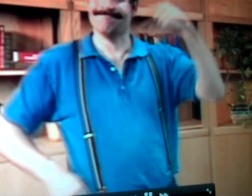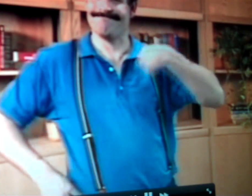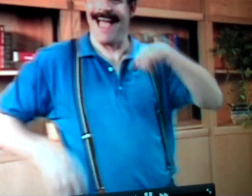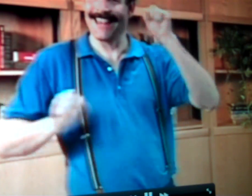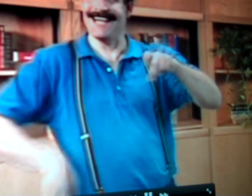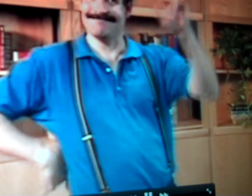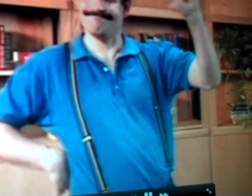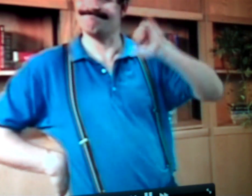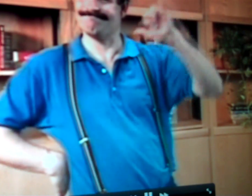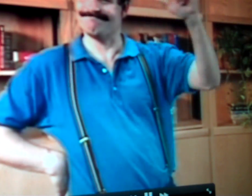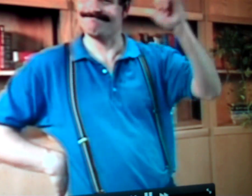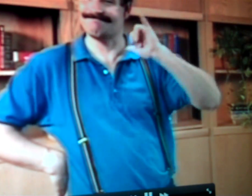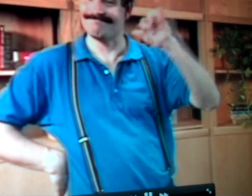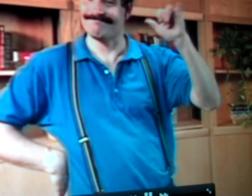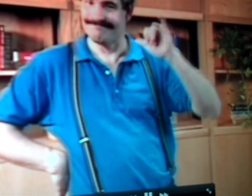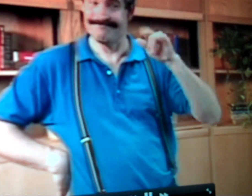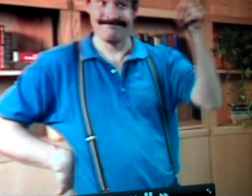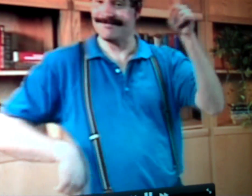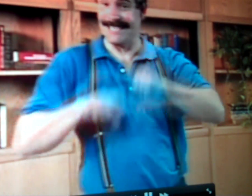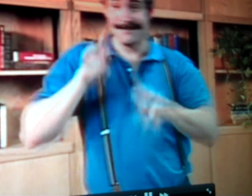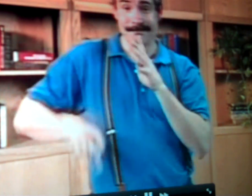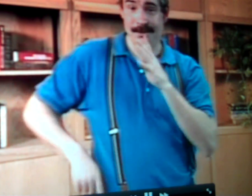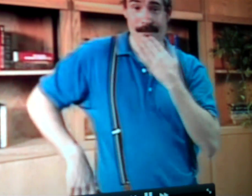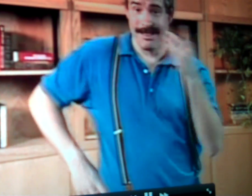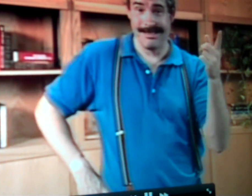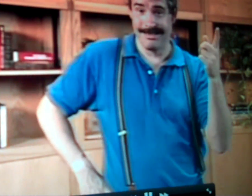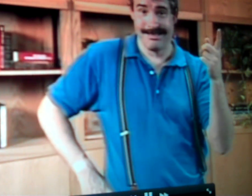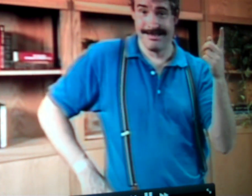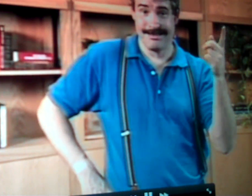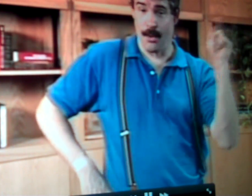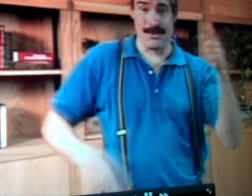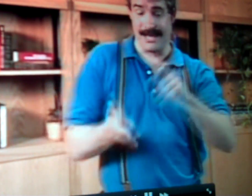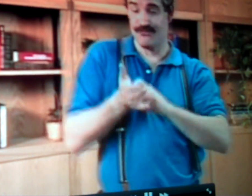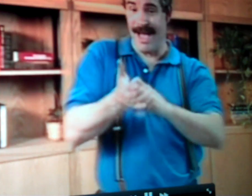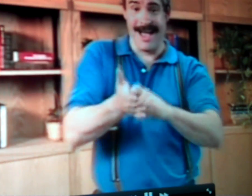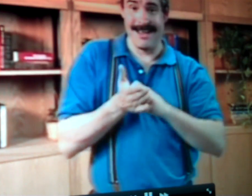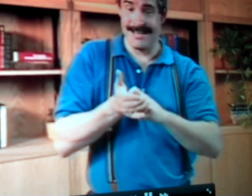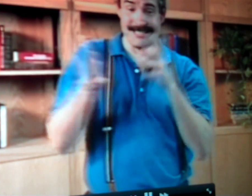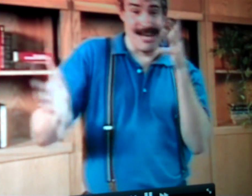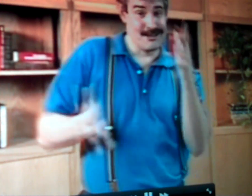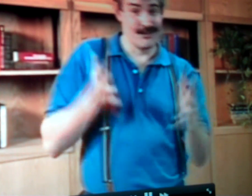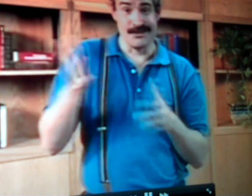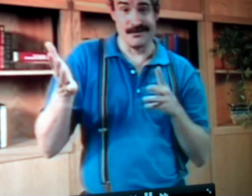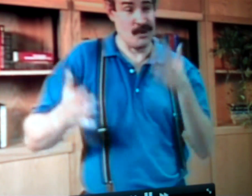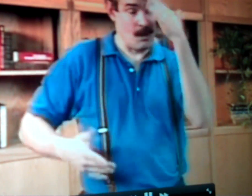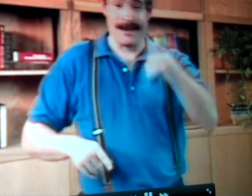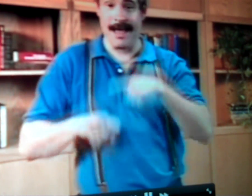a hearing class about art. And I thought maybe I could do that as well.